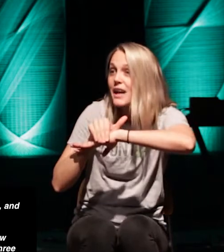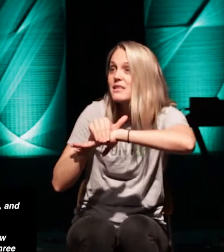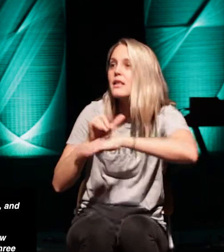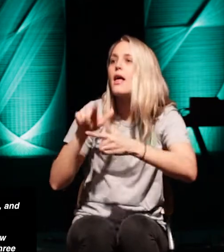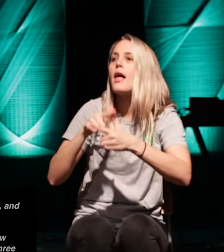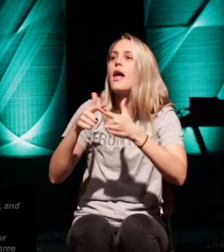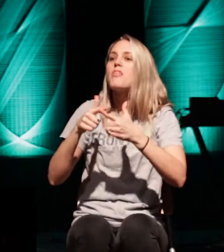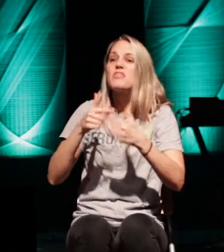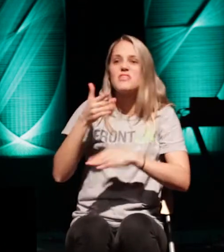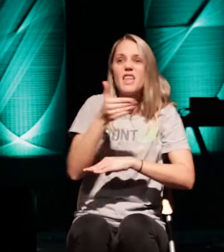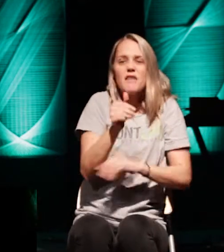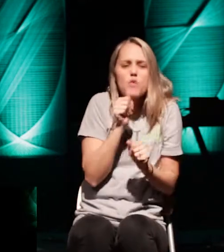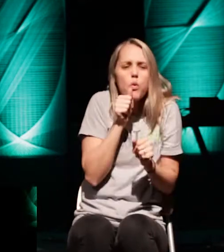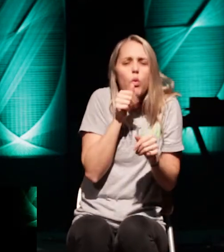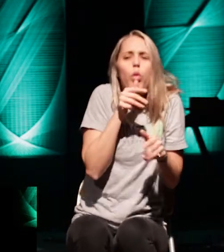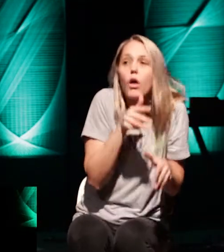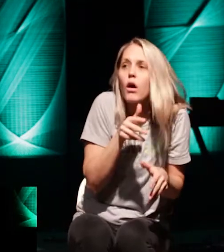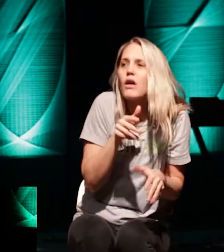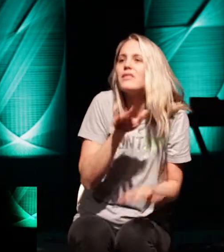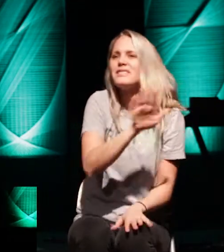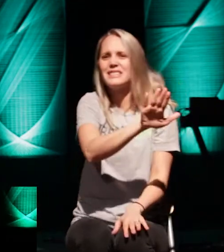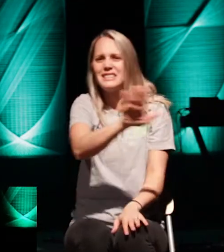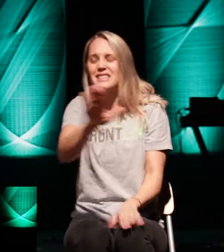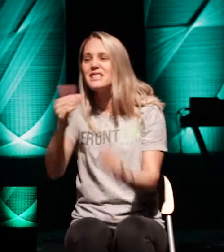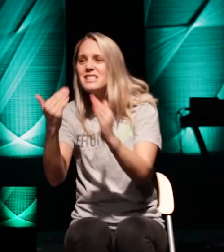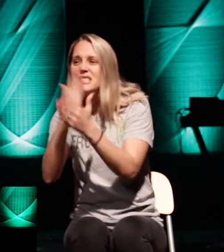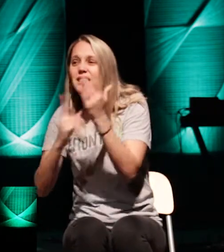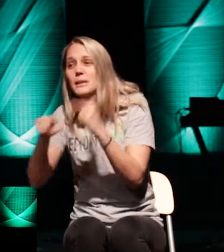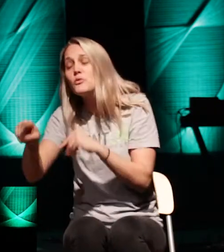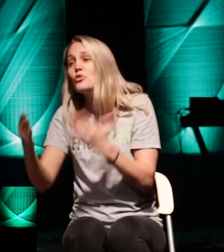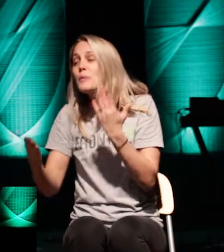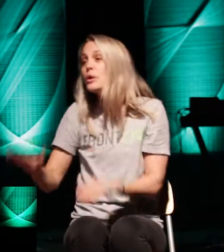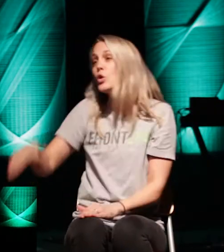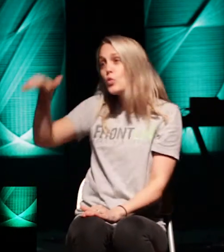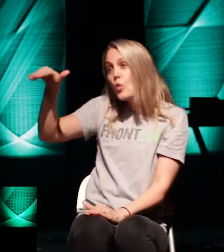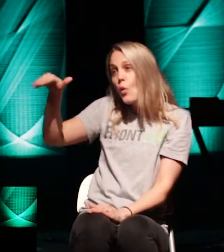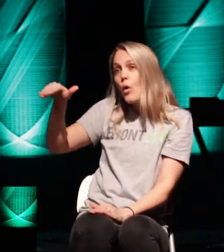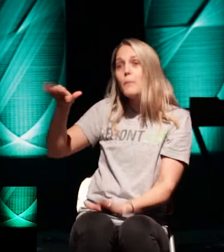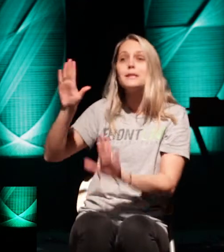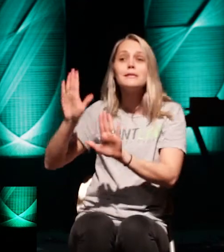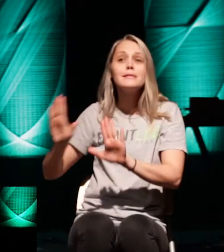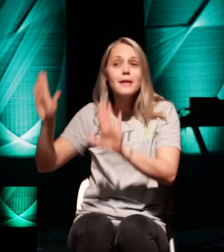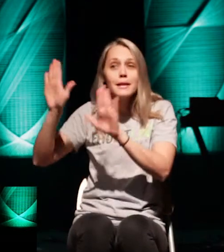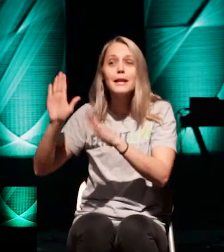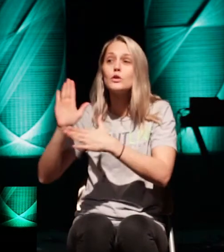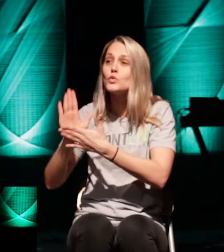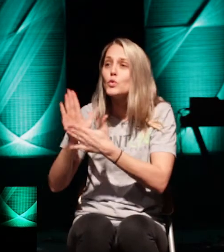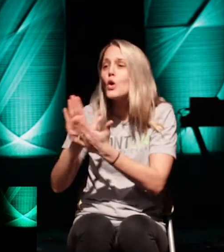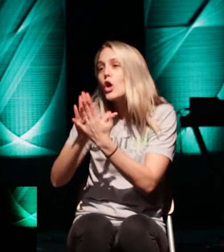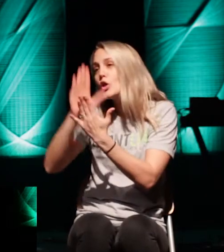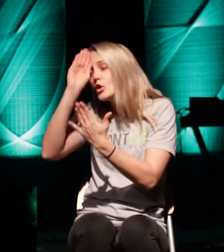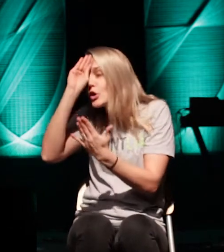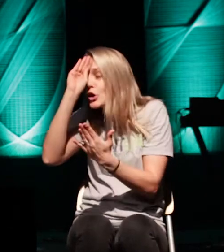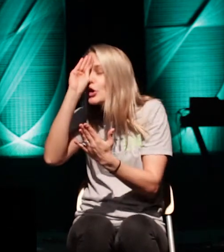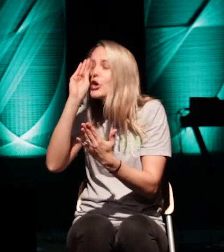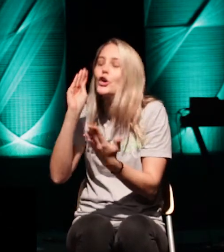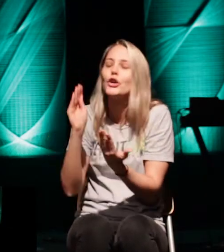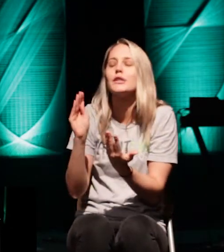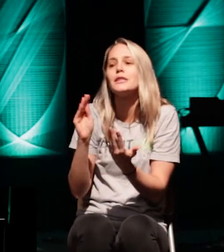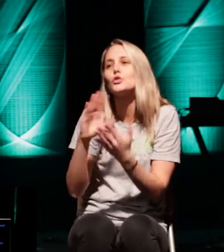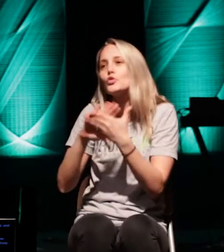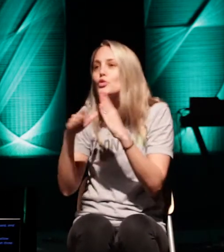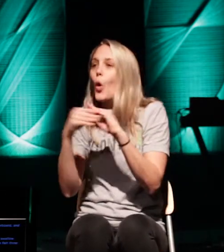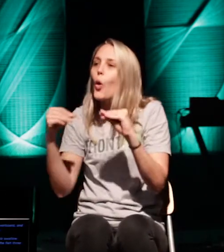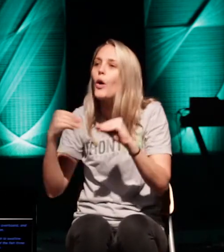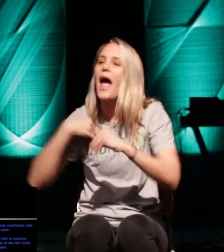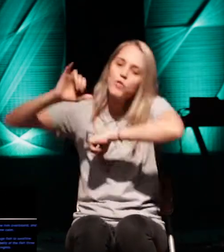story. In Sunday school, you had a Sunday school teacher who had a felt board, and they had a whale, and they had Jonah, and they put the whale on top